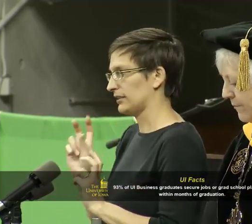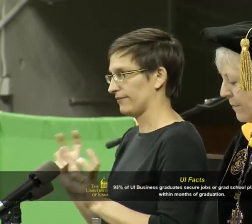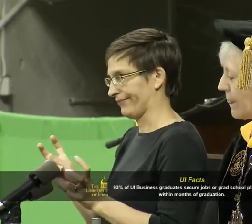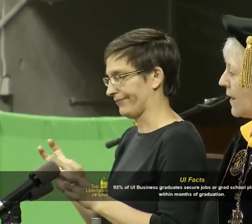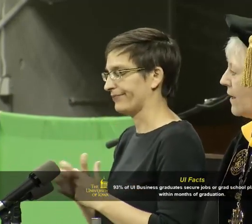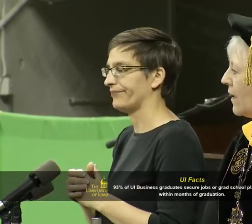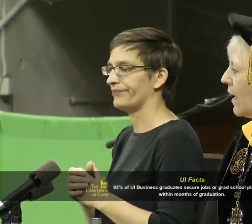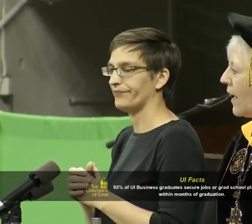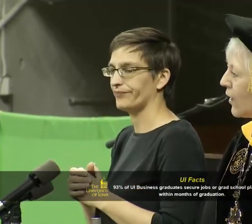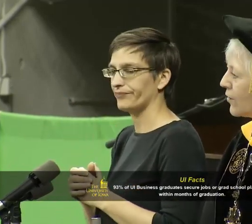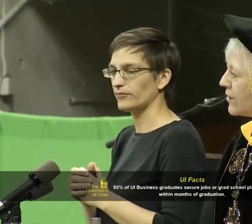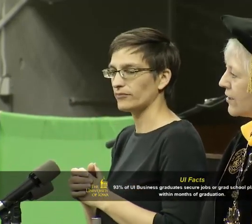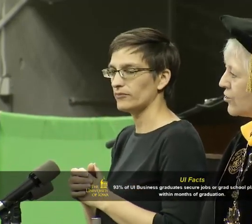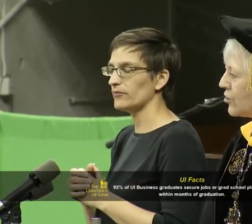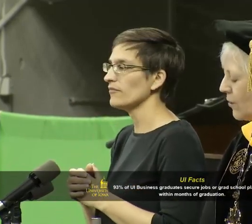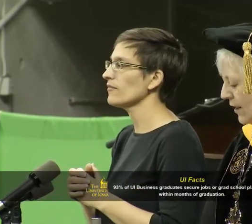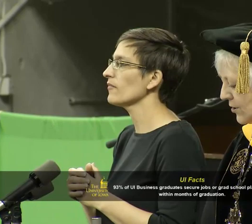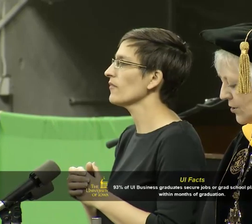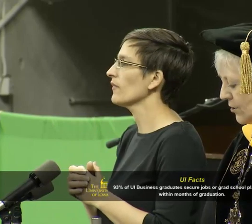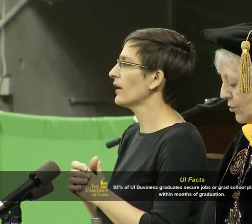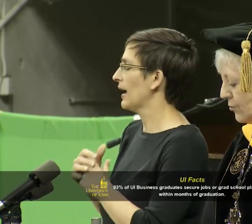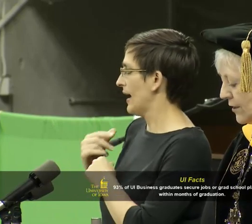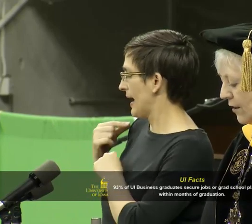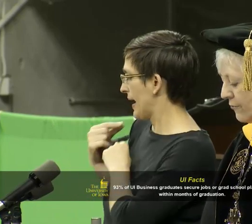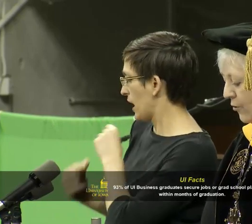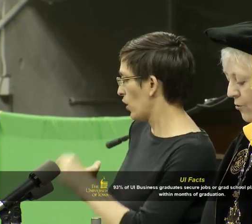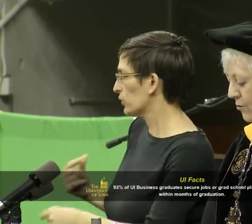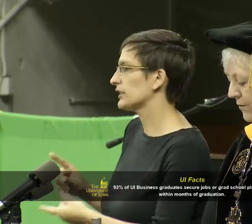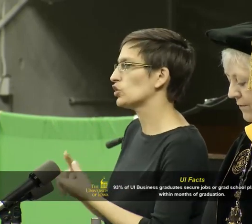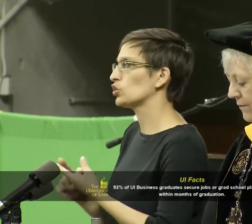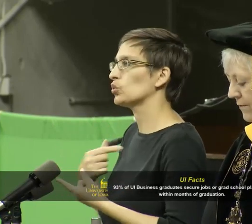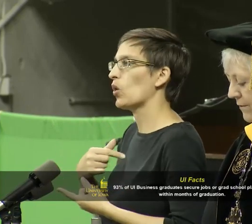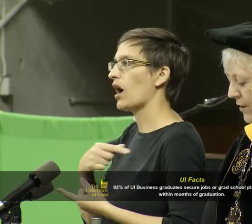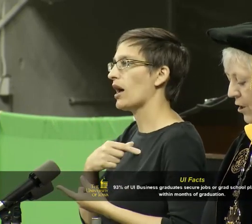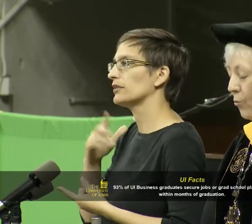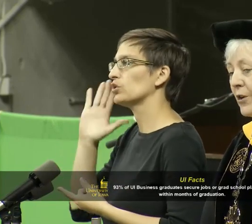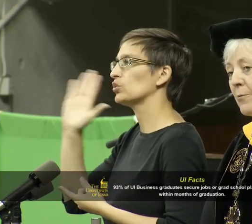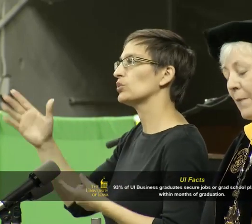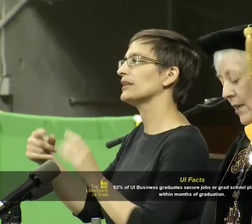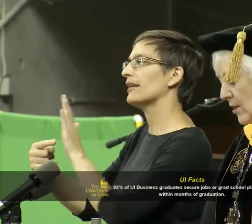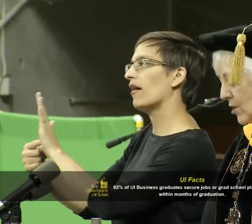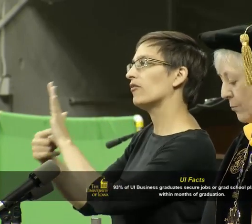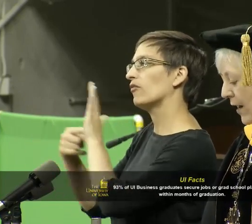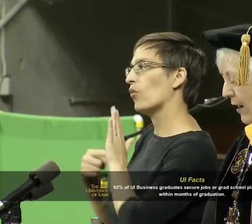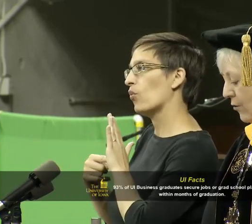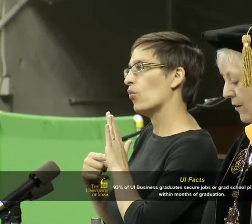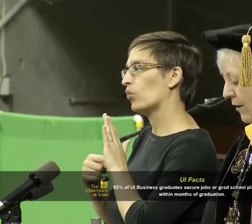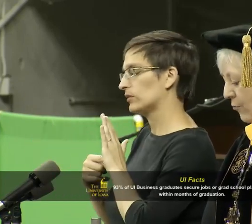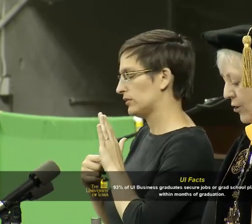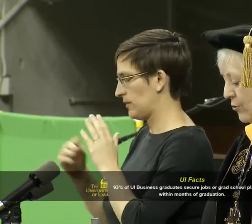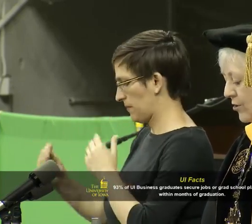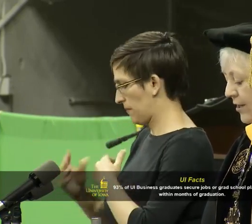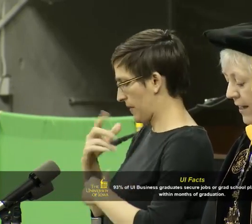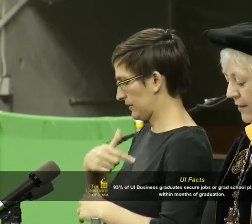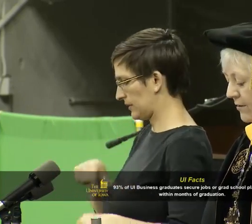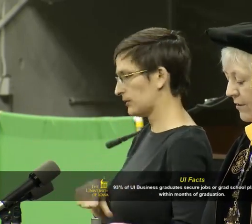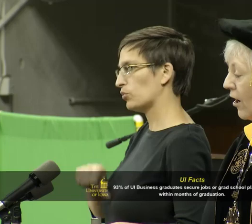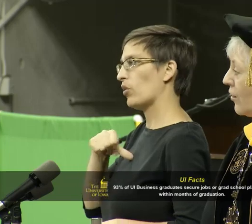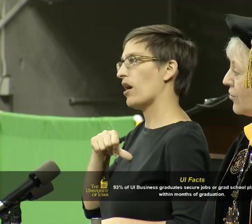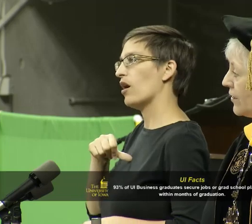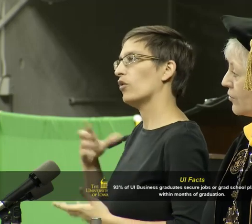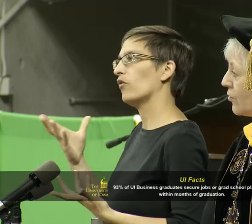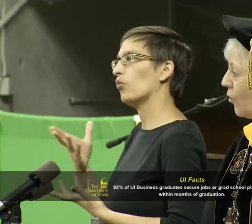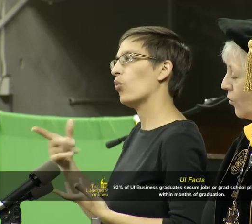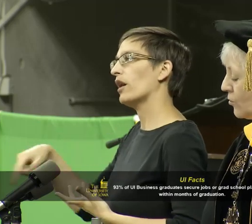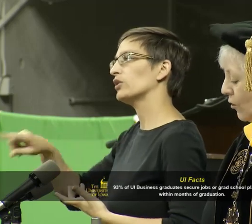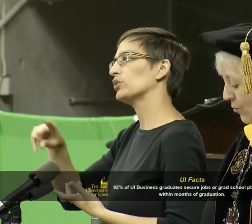quote, "A heritage to us you did unfold, which makes us proud of what you stand,